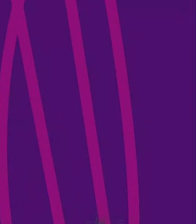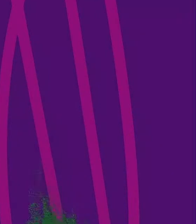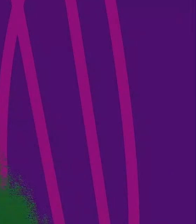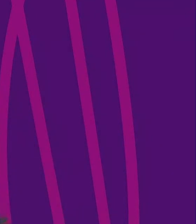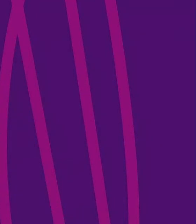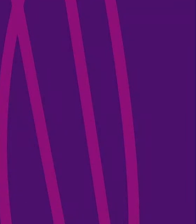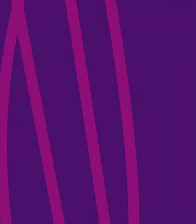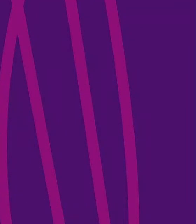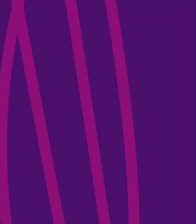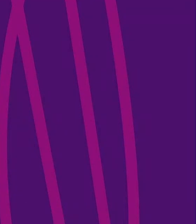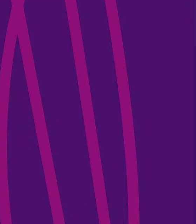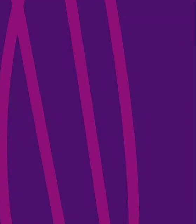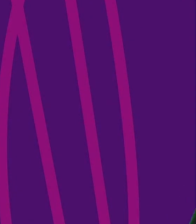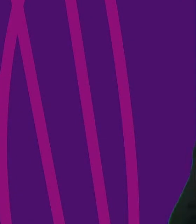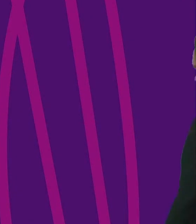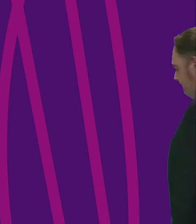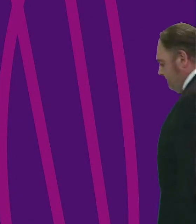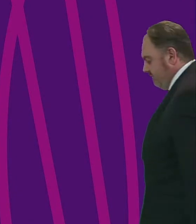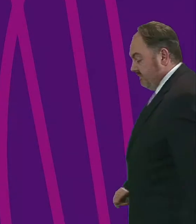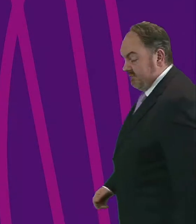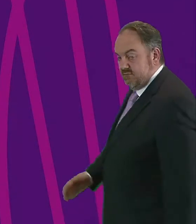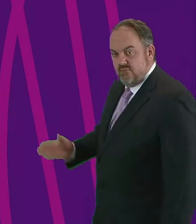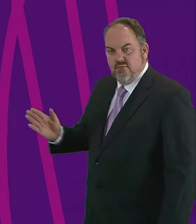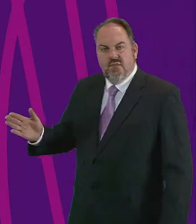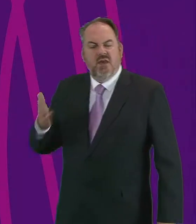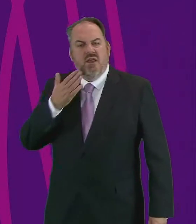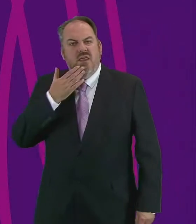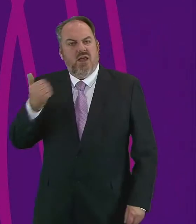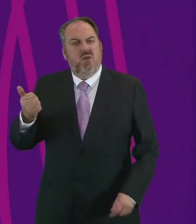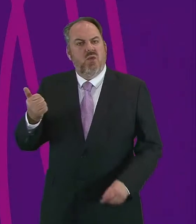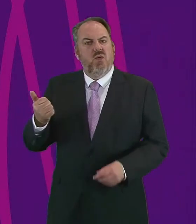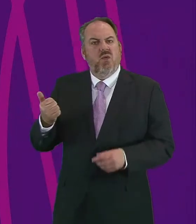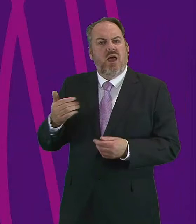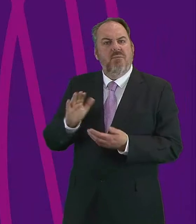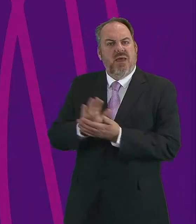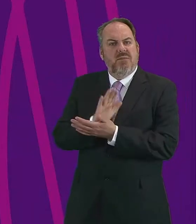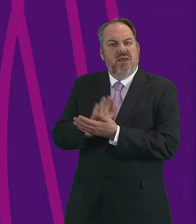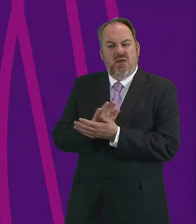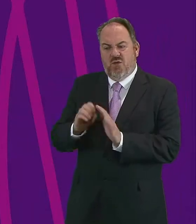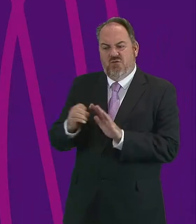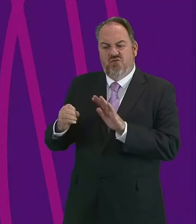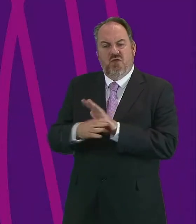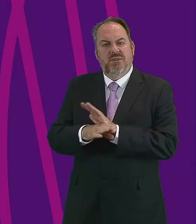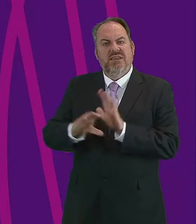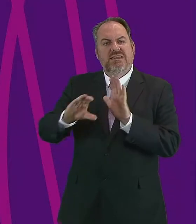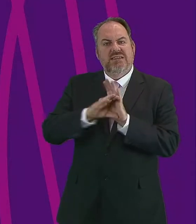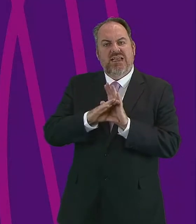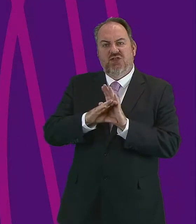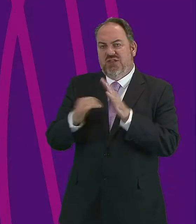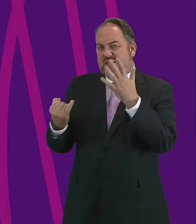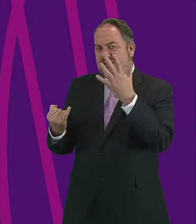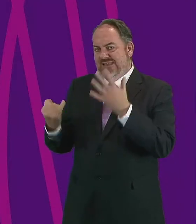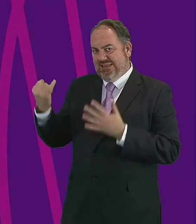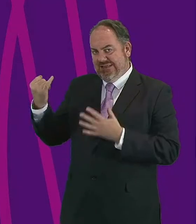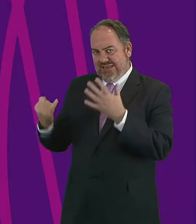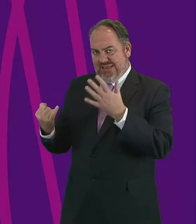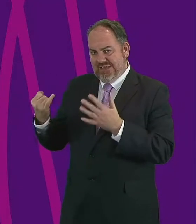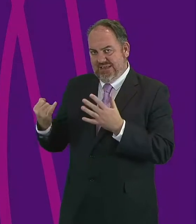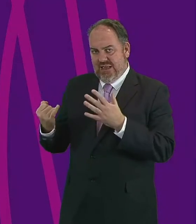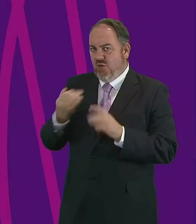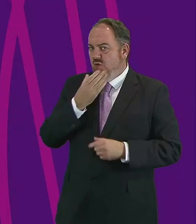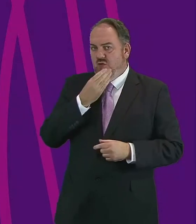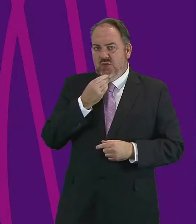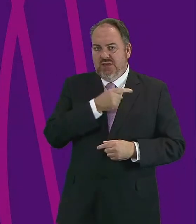I'm very glad the Government have agreed to stand down powers under Section 16, but would ask that he reconsider disapplying them for children. The Conservative Government